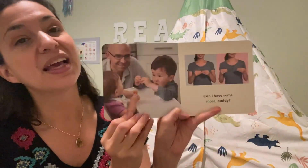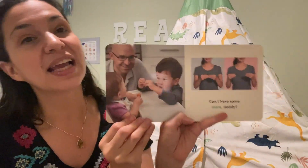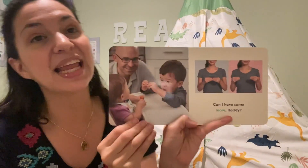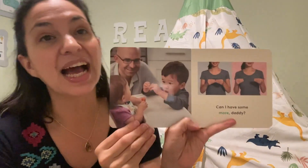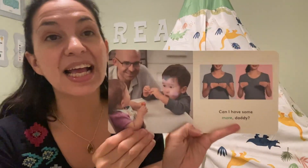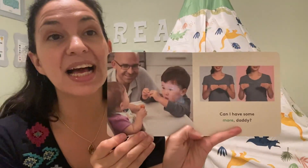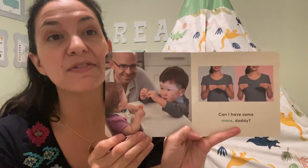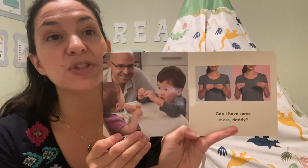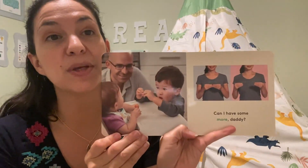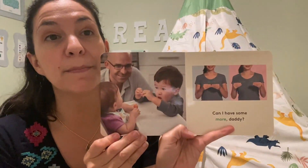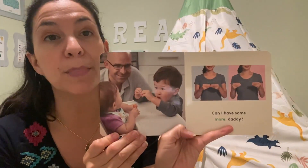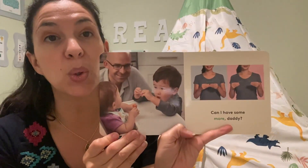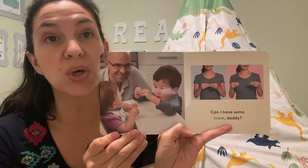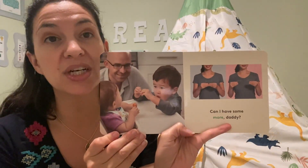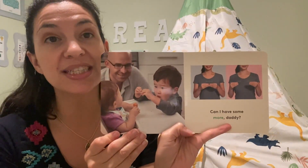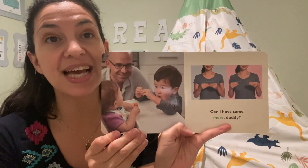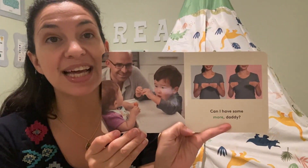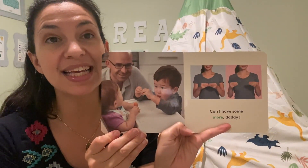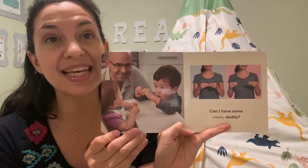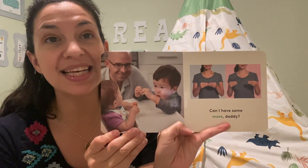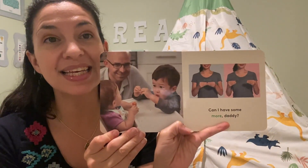Can I have some more, Daddy?